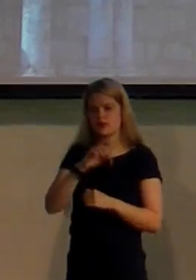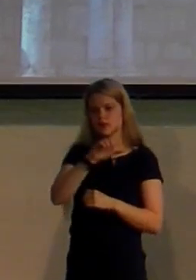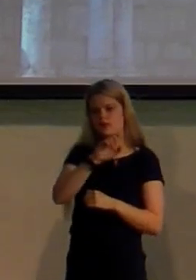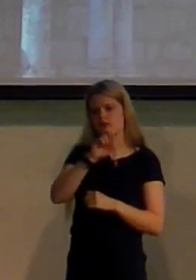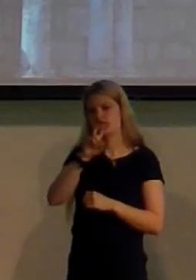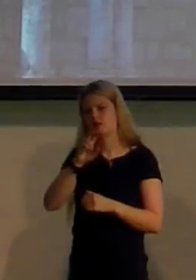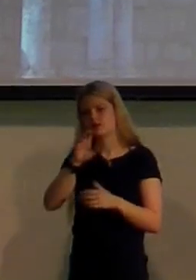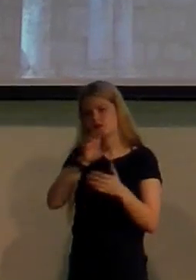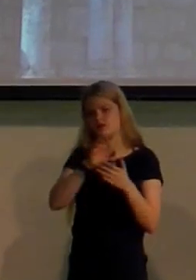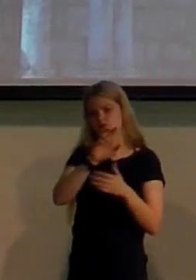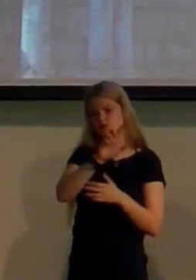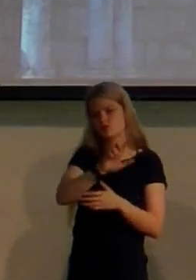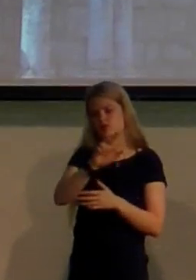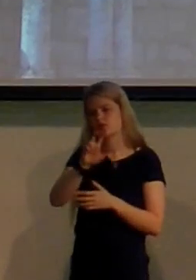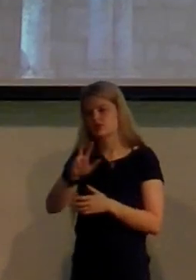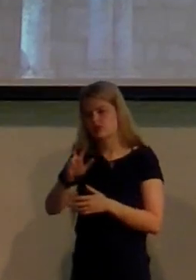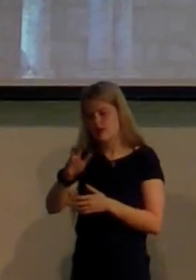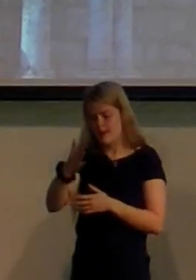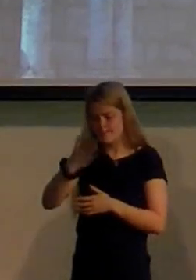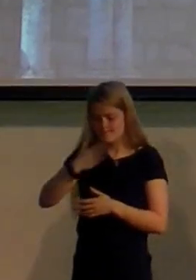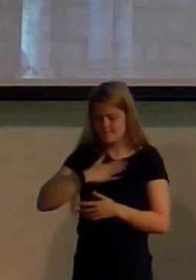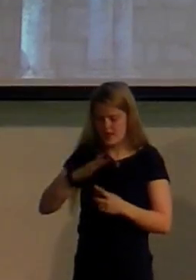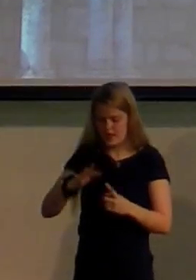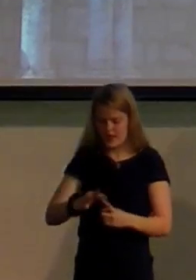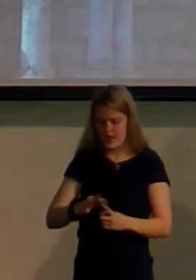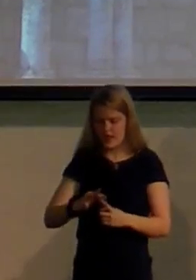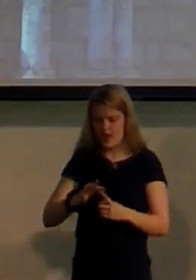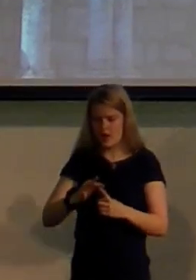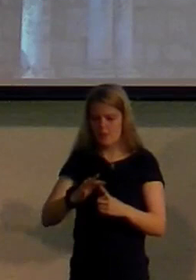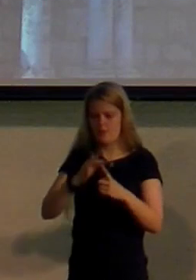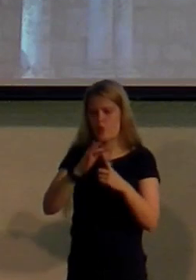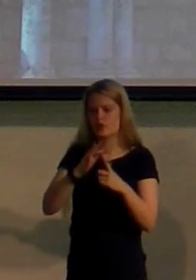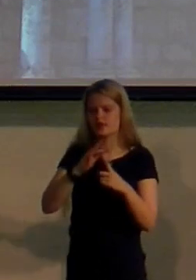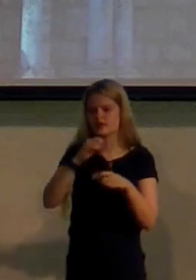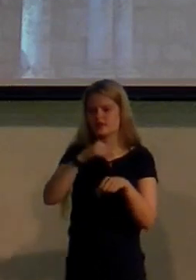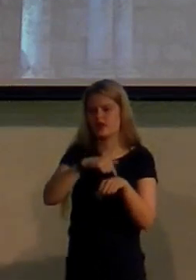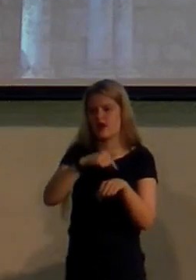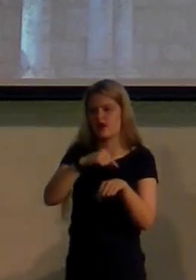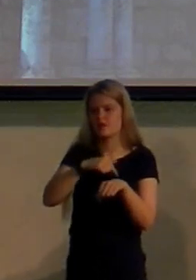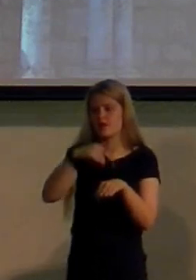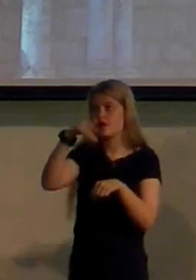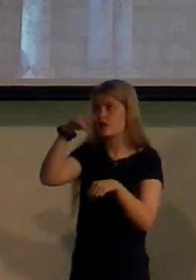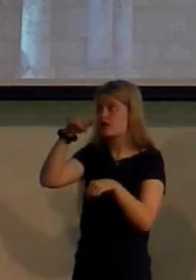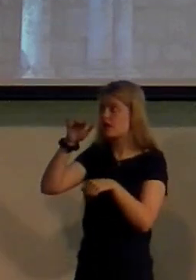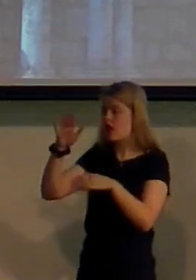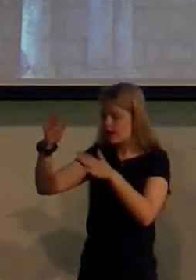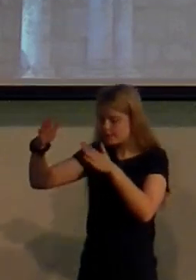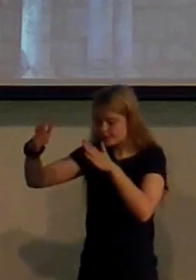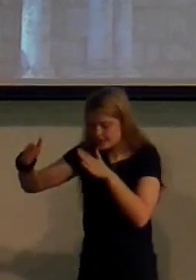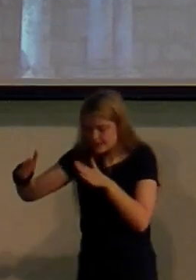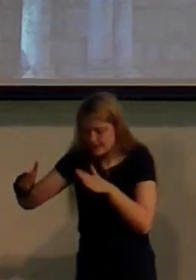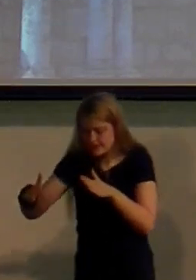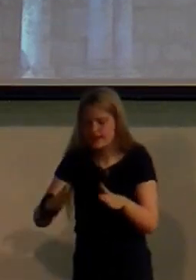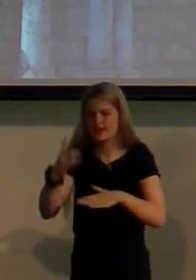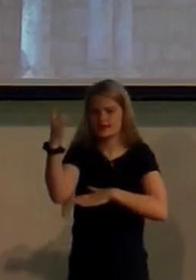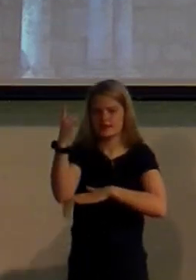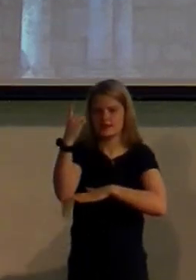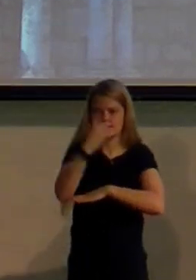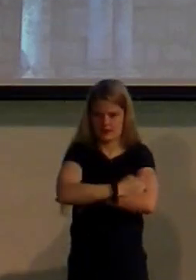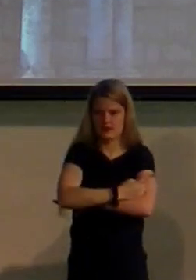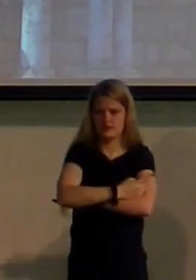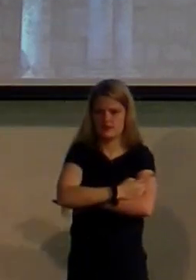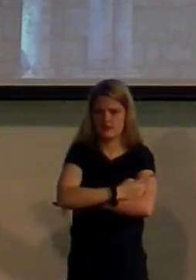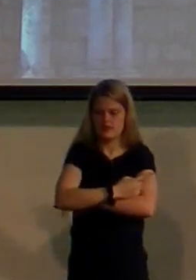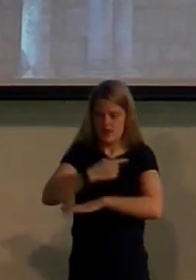it is my appointed time. God appointed that time. God marked the days off on the calendar and said, these days we're going to